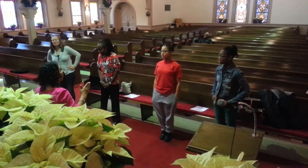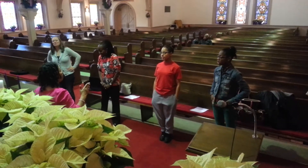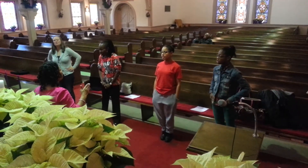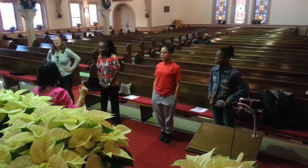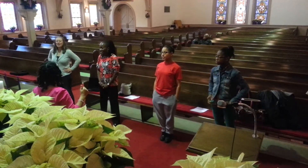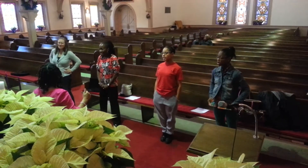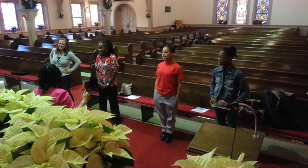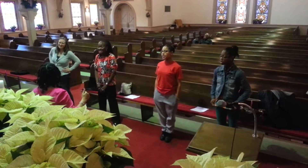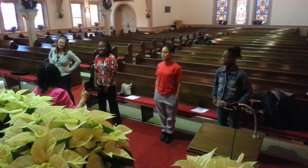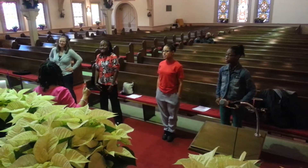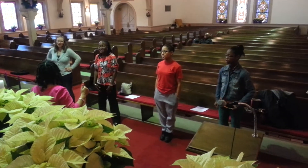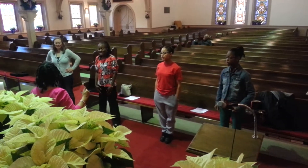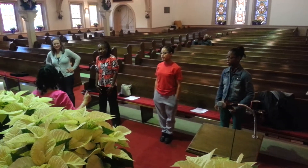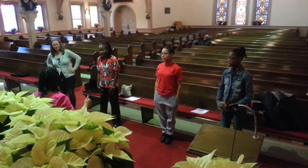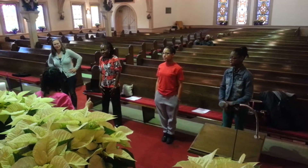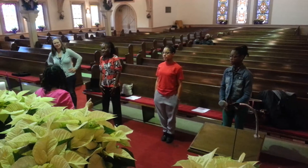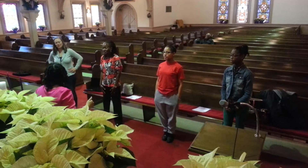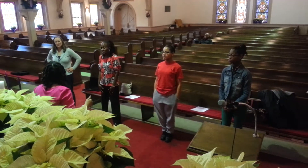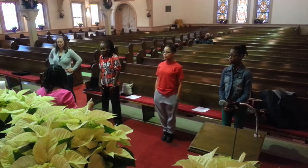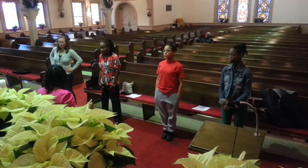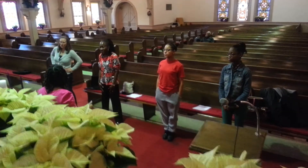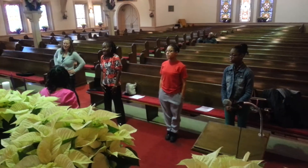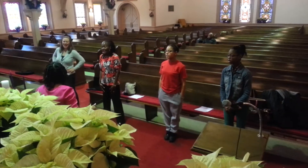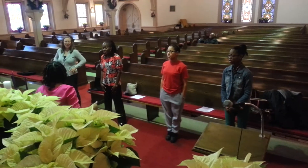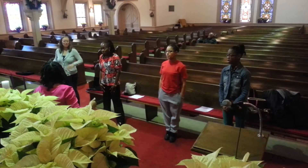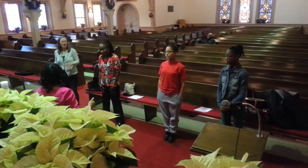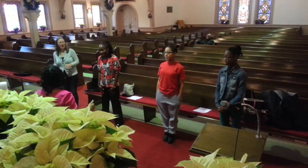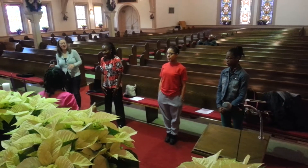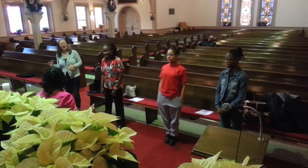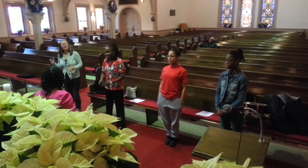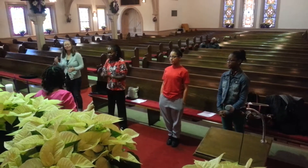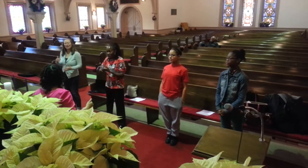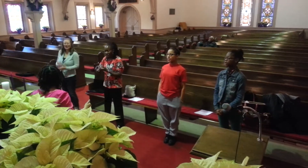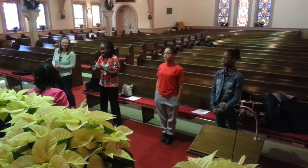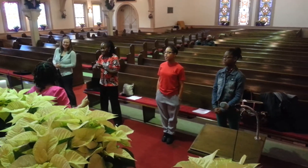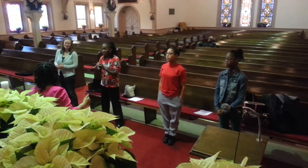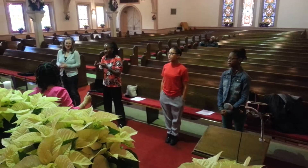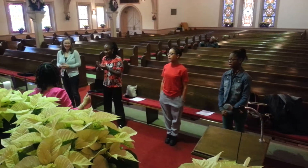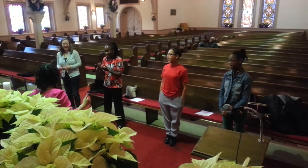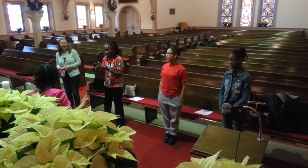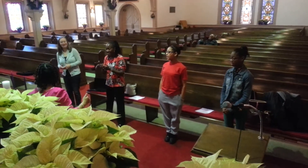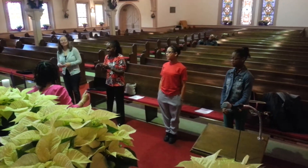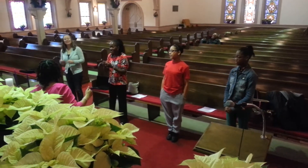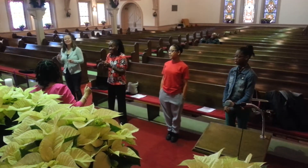God with us, the living truth, and what a friend we have in